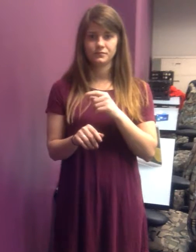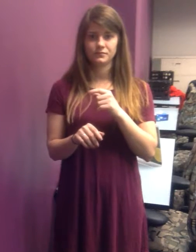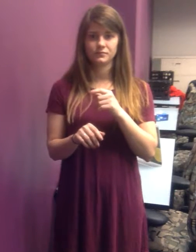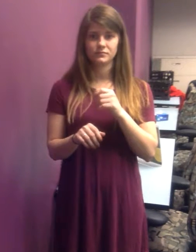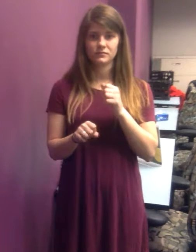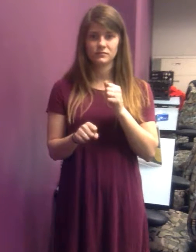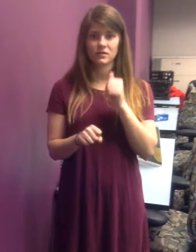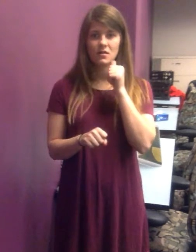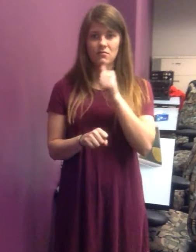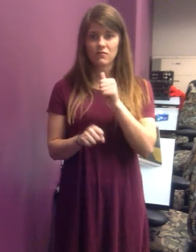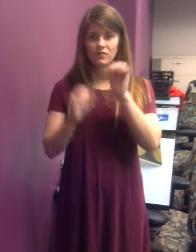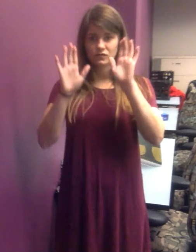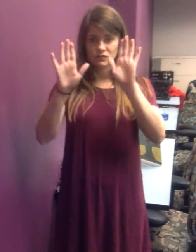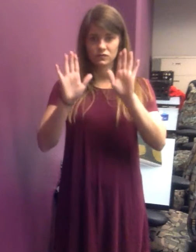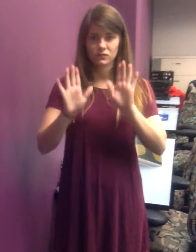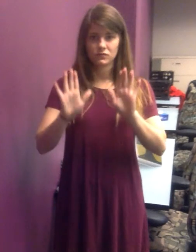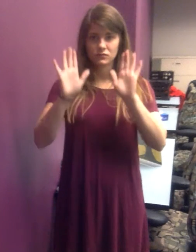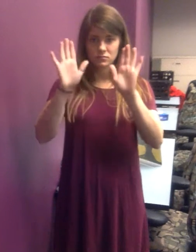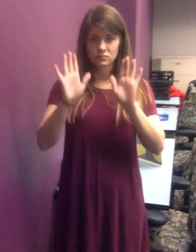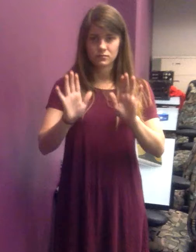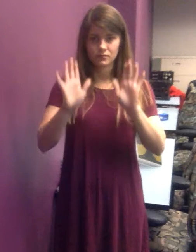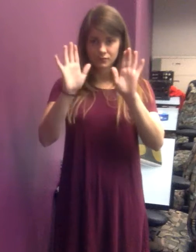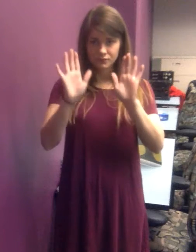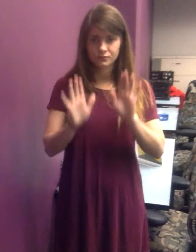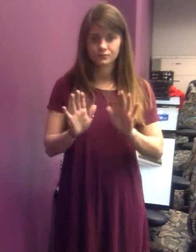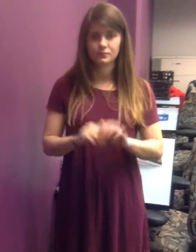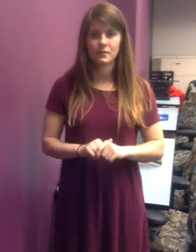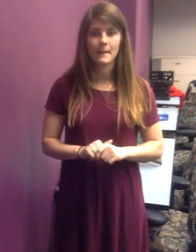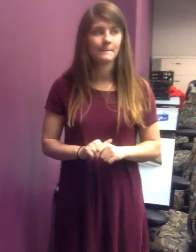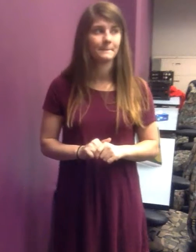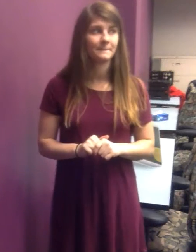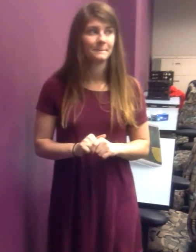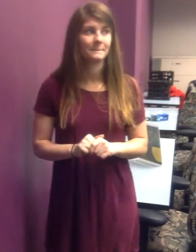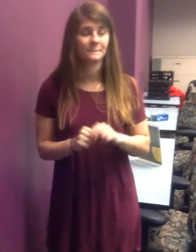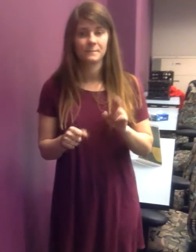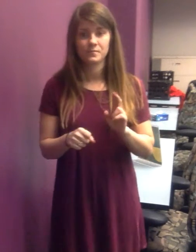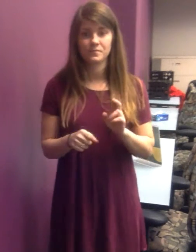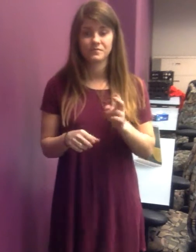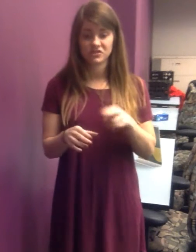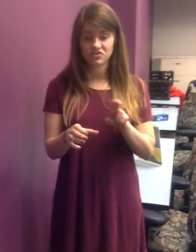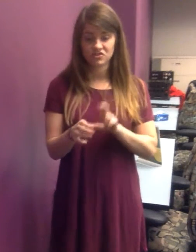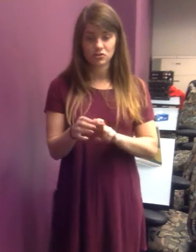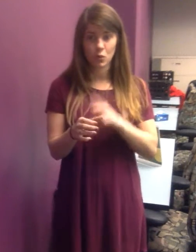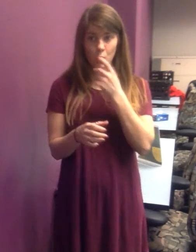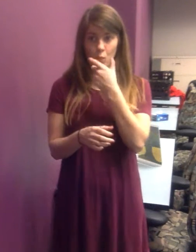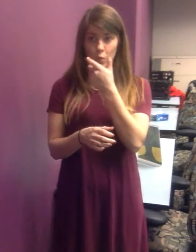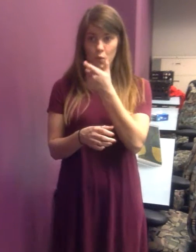often that climate scientists are godless, tree-hugging liberals out to suck all the money out of the average person and use it